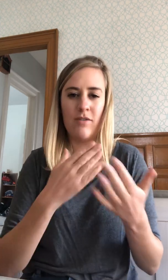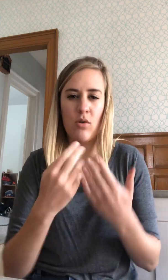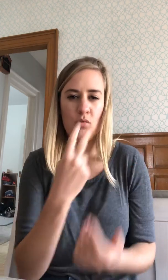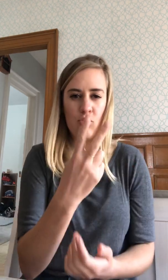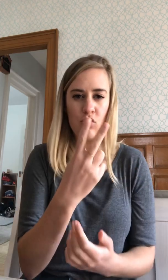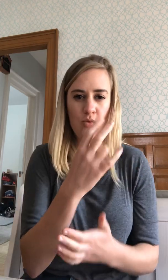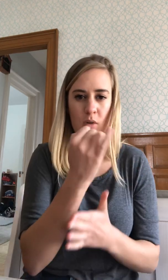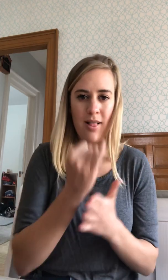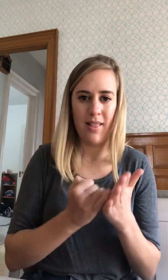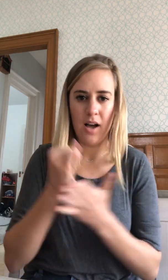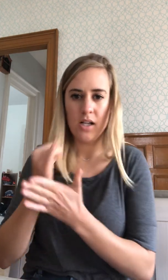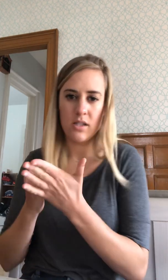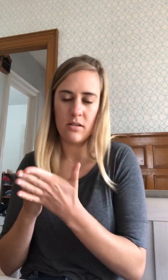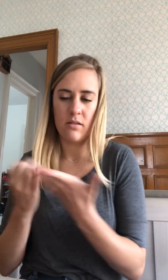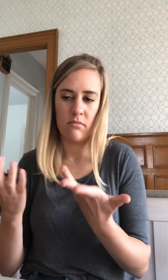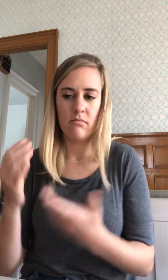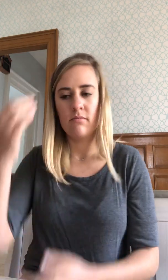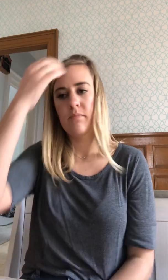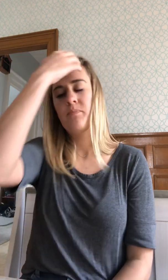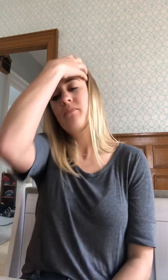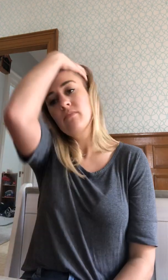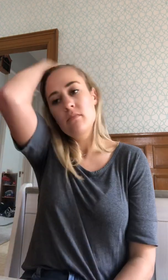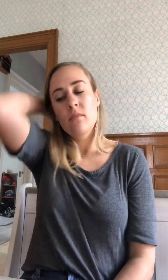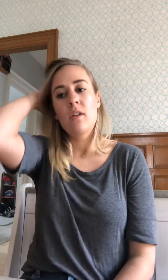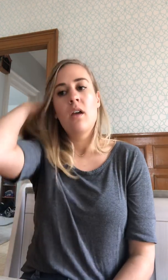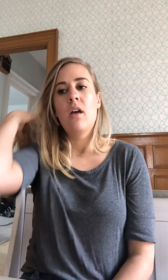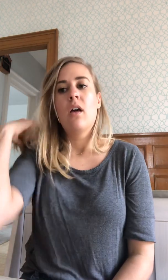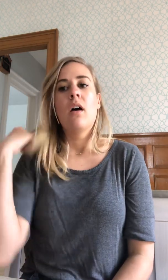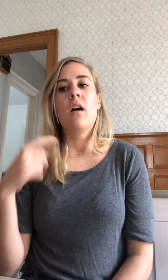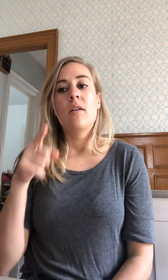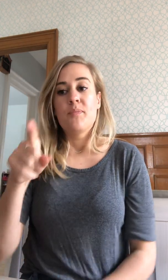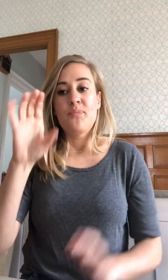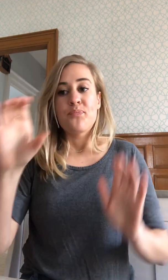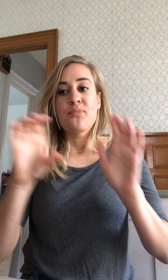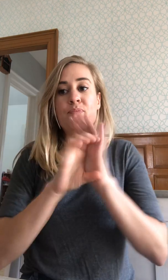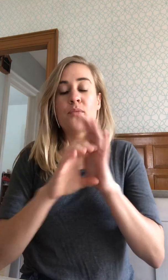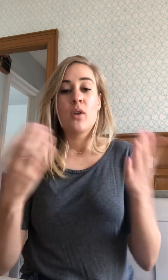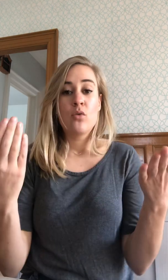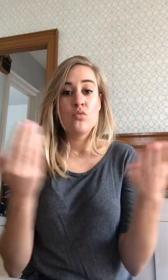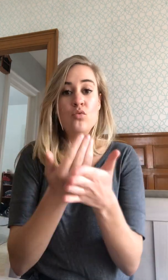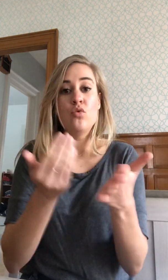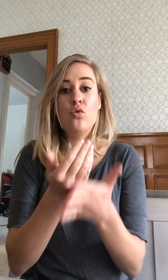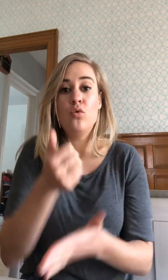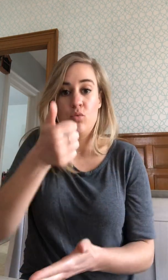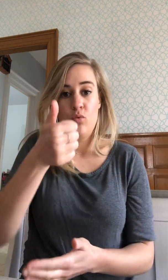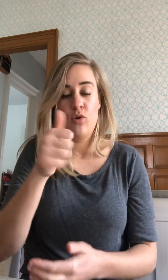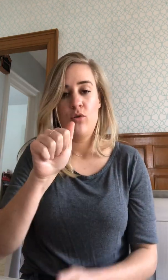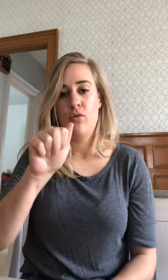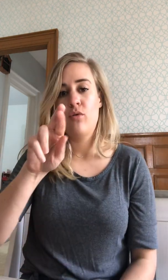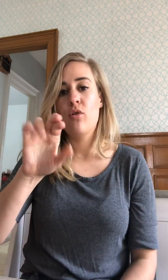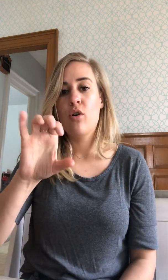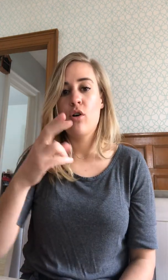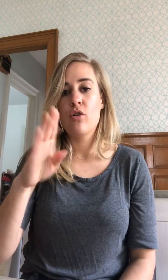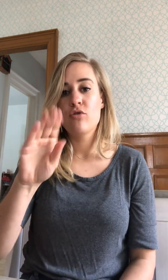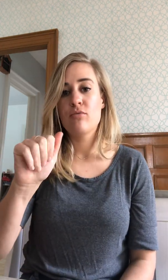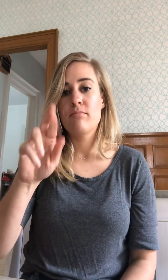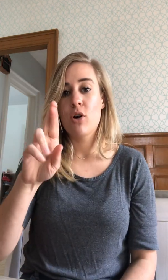These arch bars are newer, and these are a lot safer for the surgeon than the old type. So what you saw before was